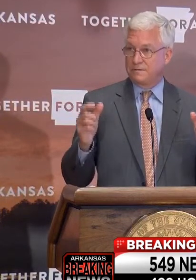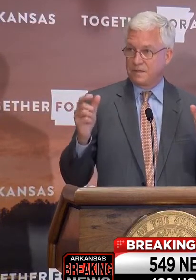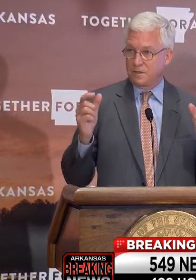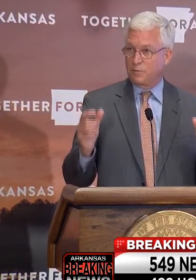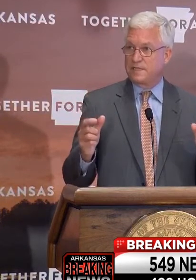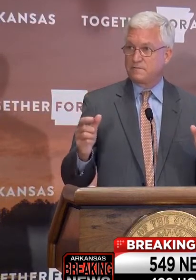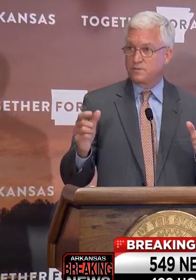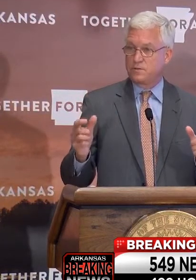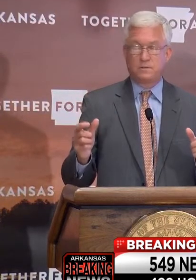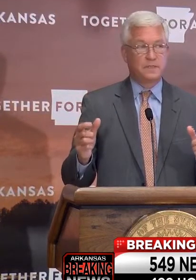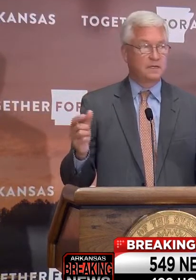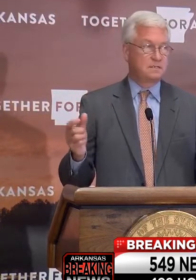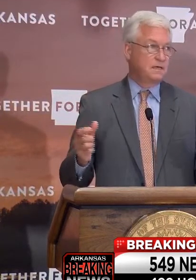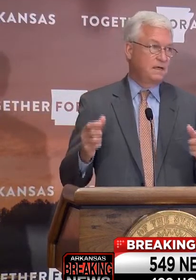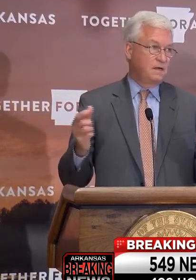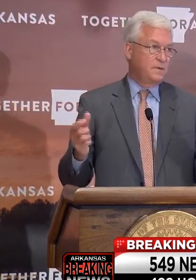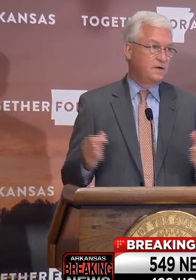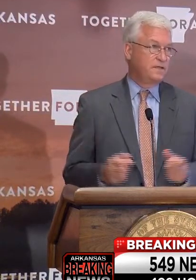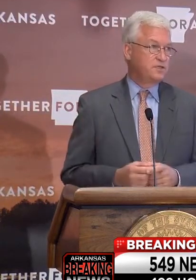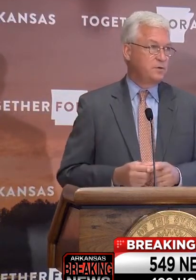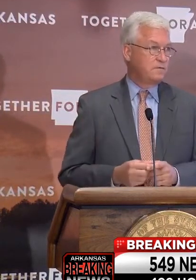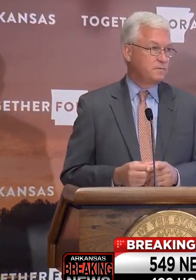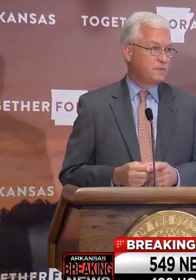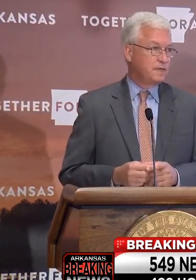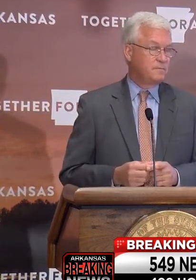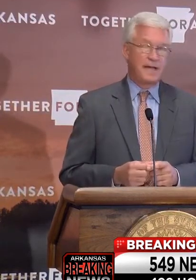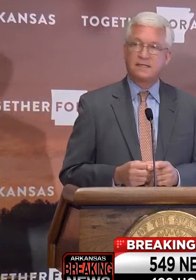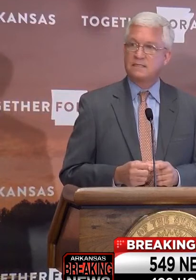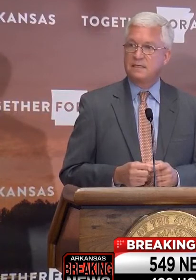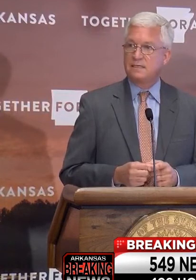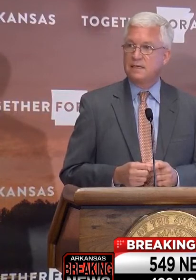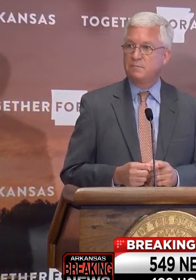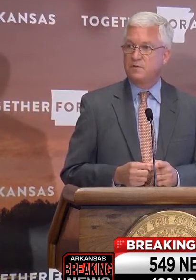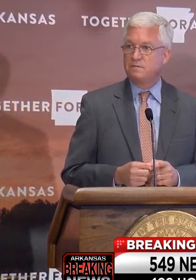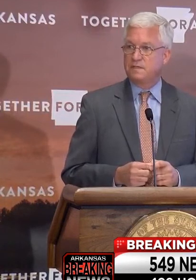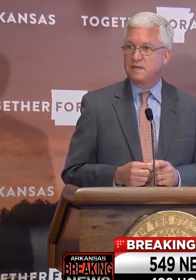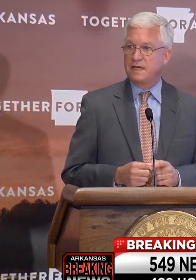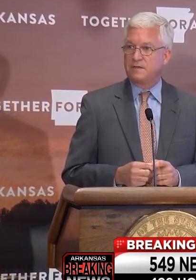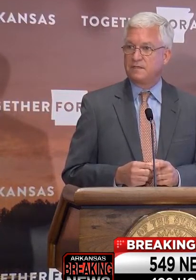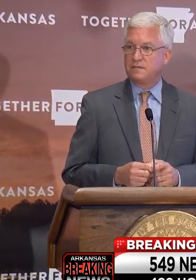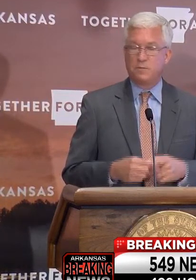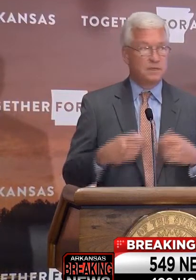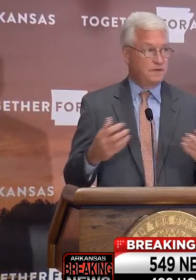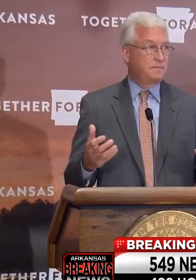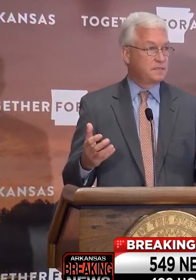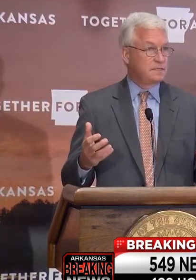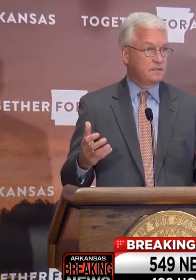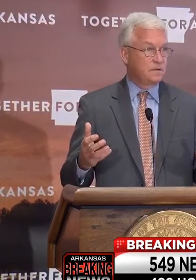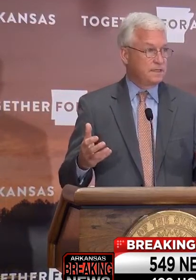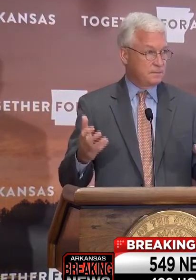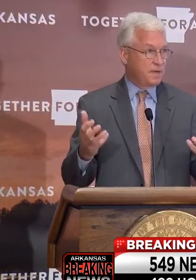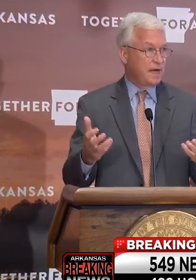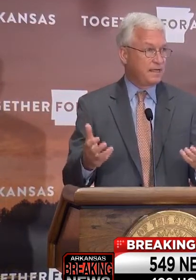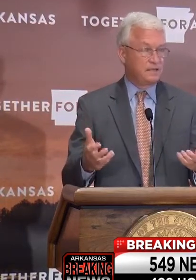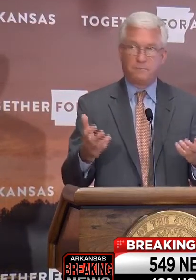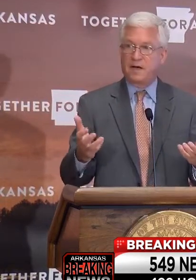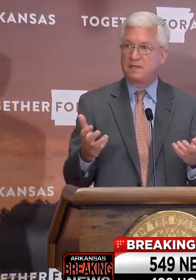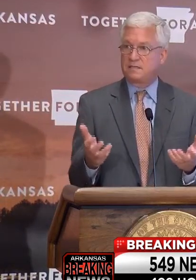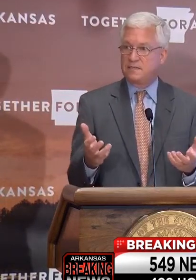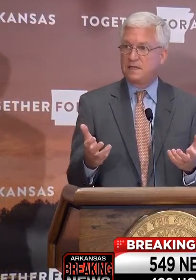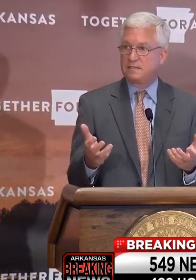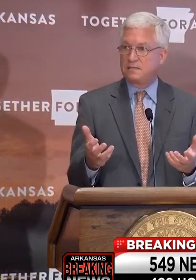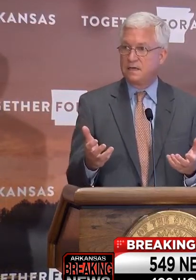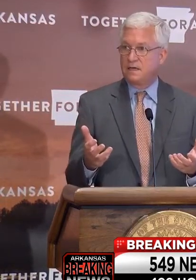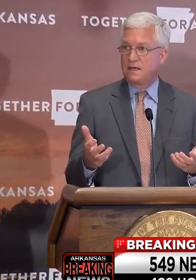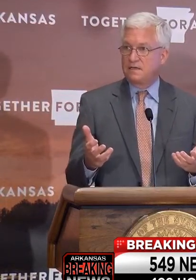at a risk for school because we know that 2 of them, Magazine and Boonville, have a human development center that is a pocket of